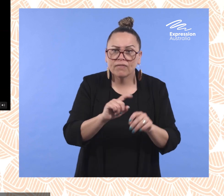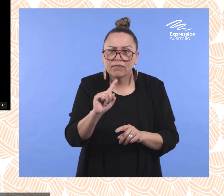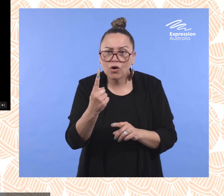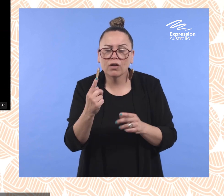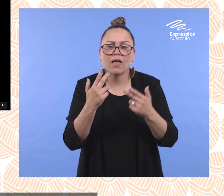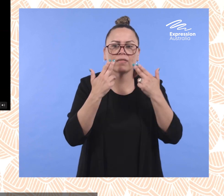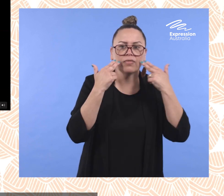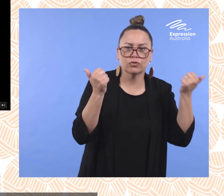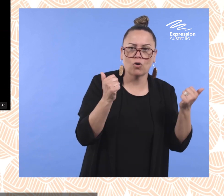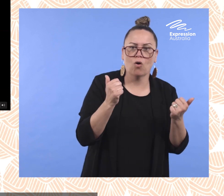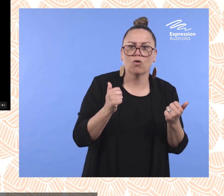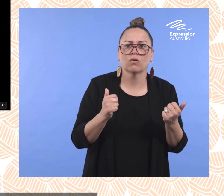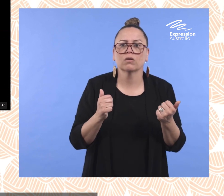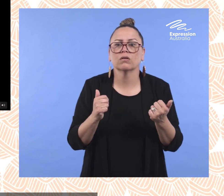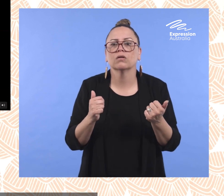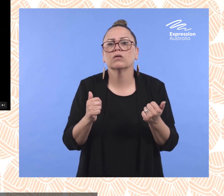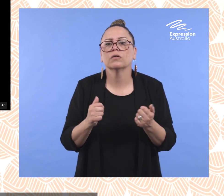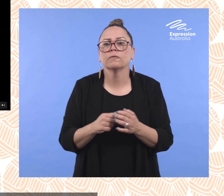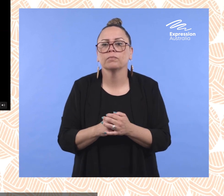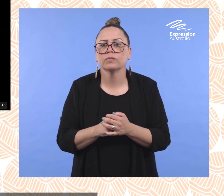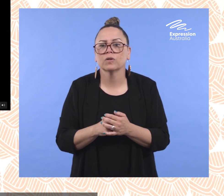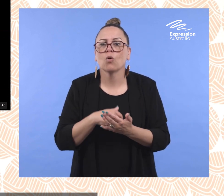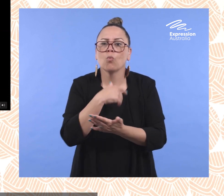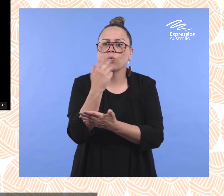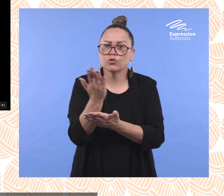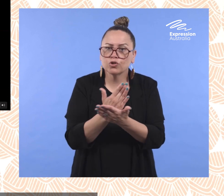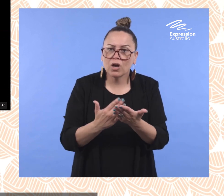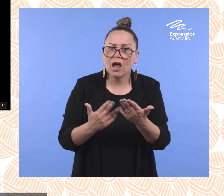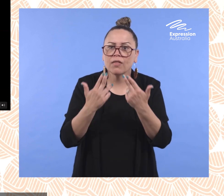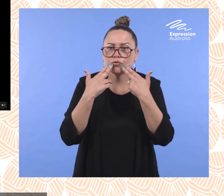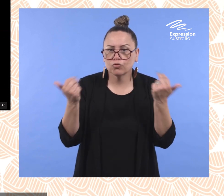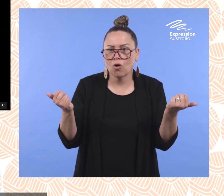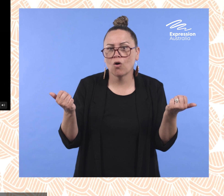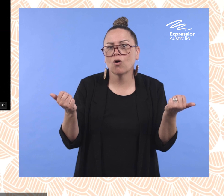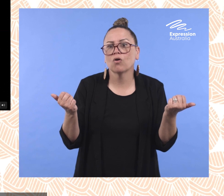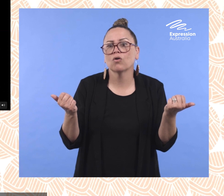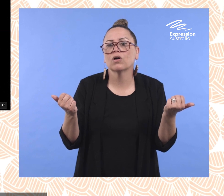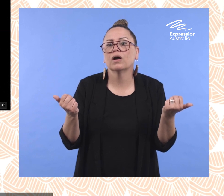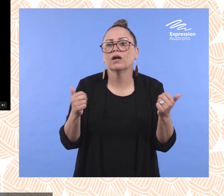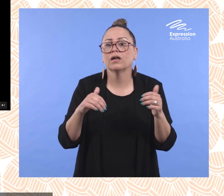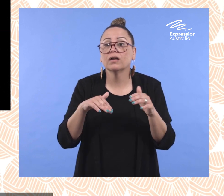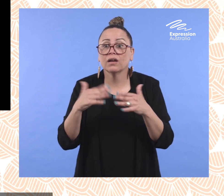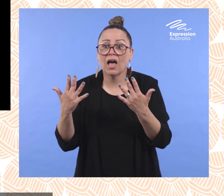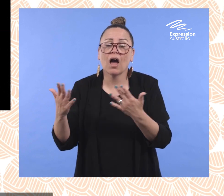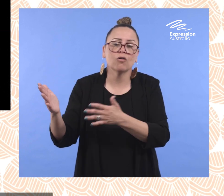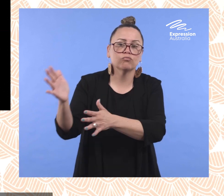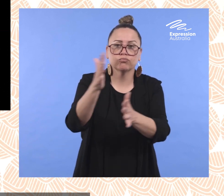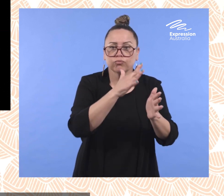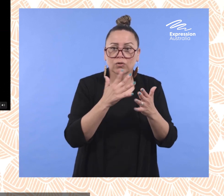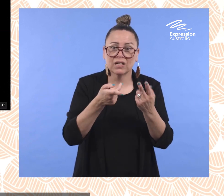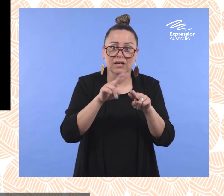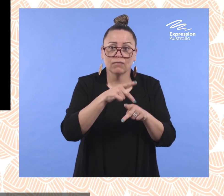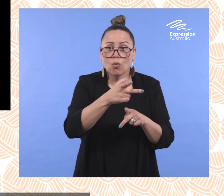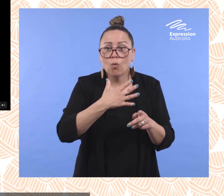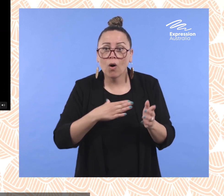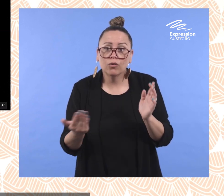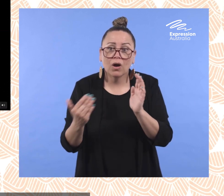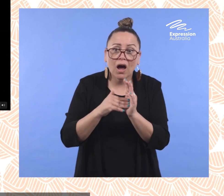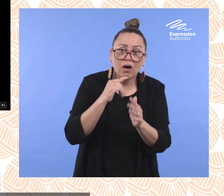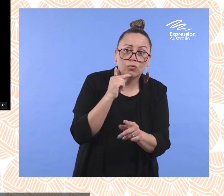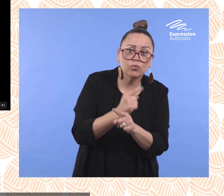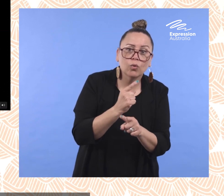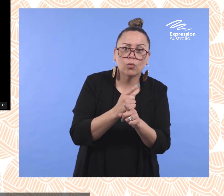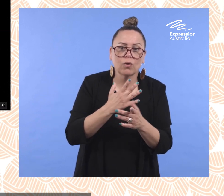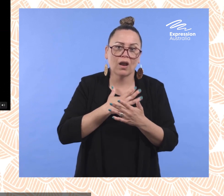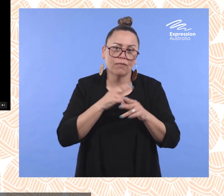I'll do the polls while I'm sharing those. And any closing words in our yarning circle, we'd love to hear